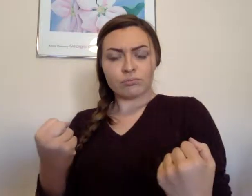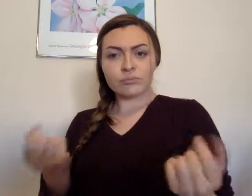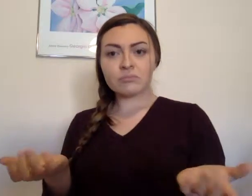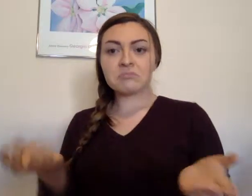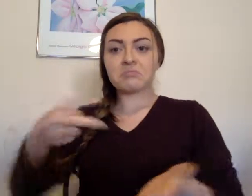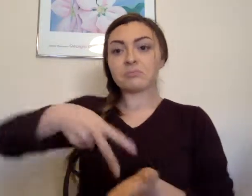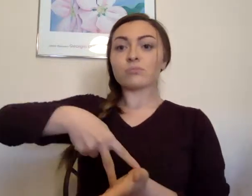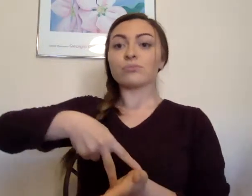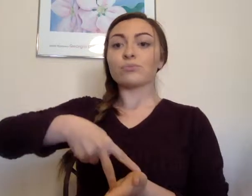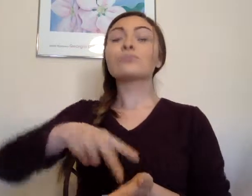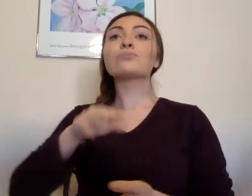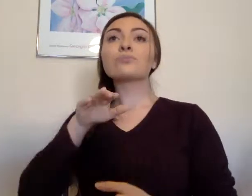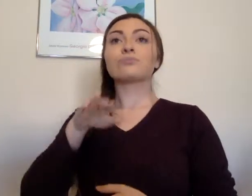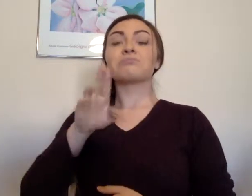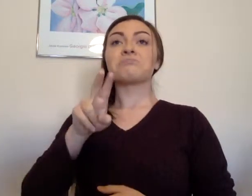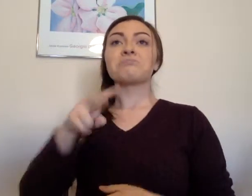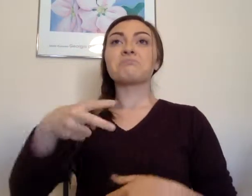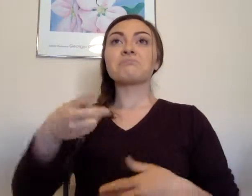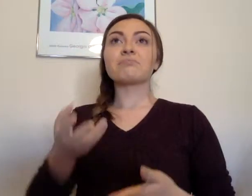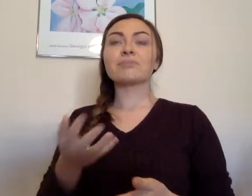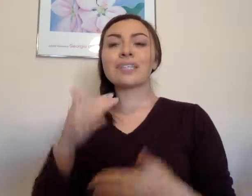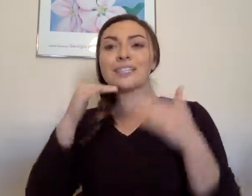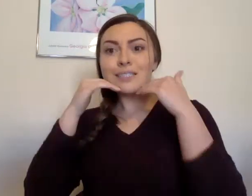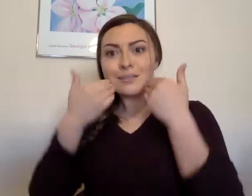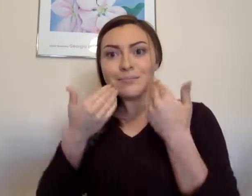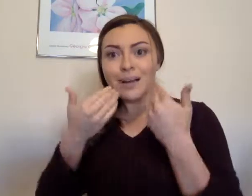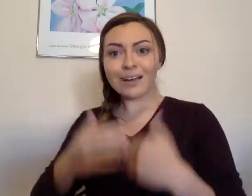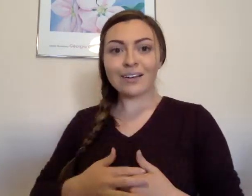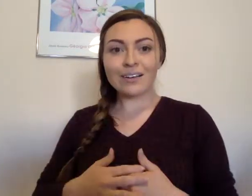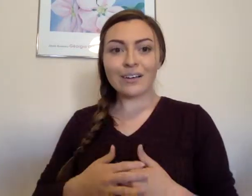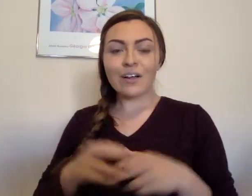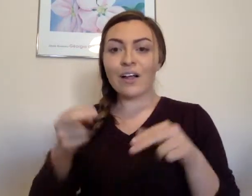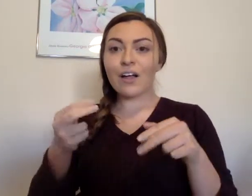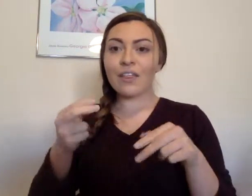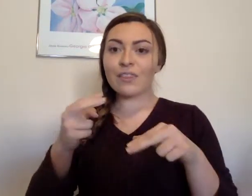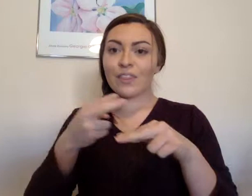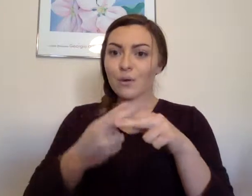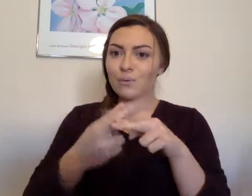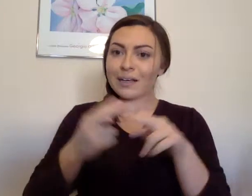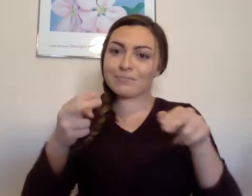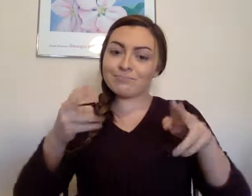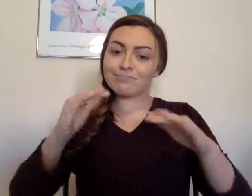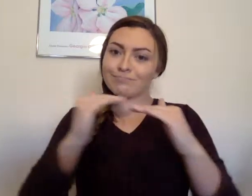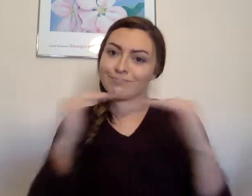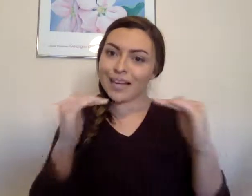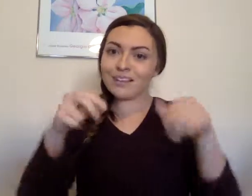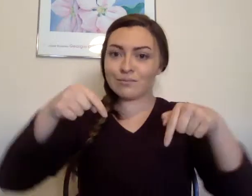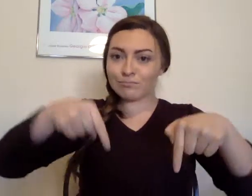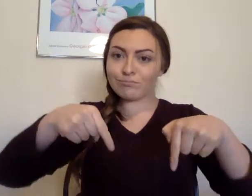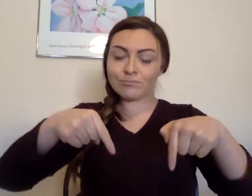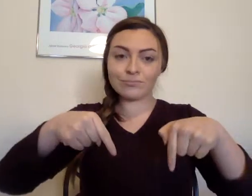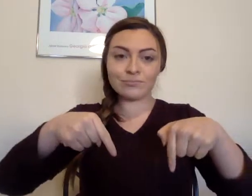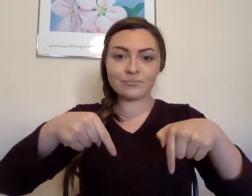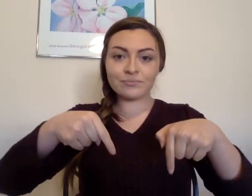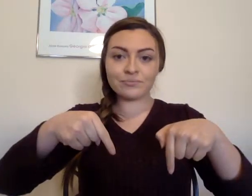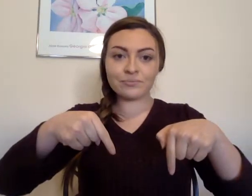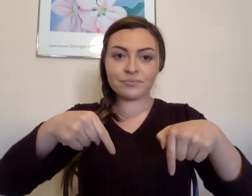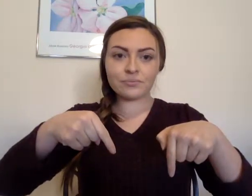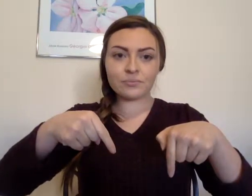go up, their chin goes up, they'll smile, their weight goes on both legs. Now remember, in my life at